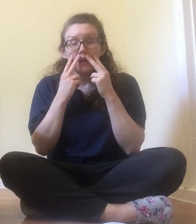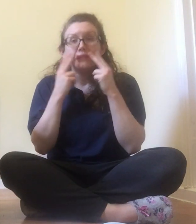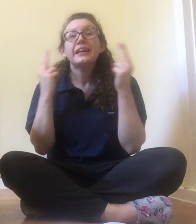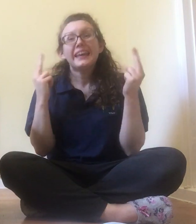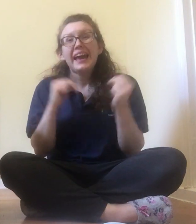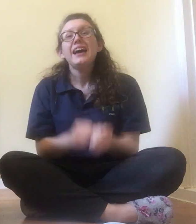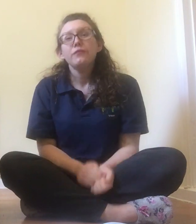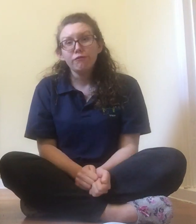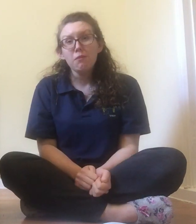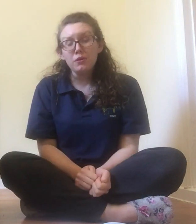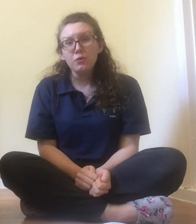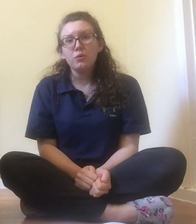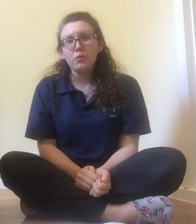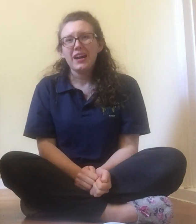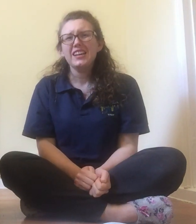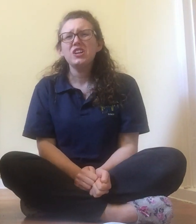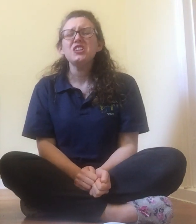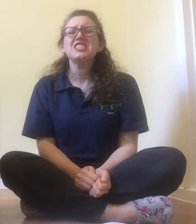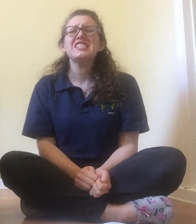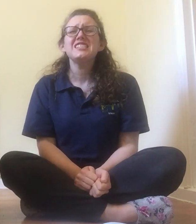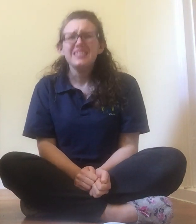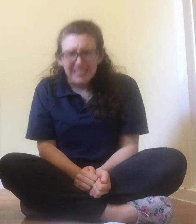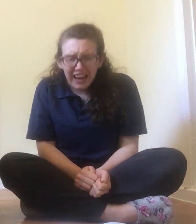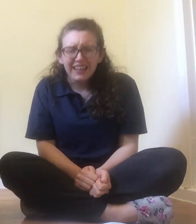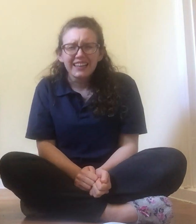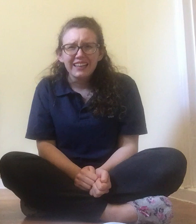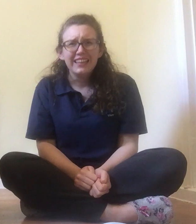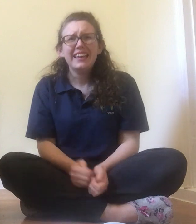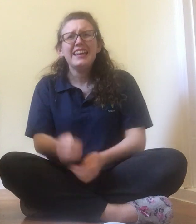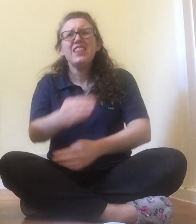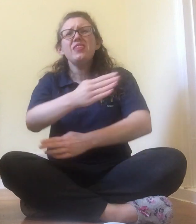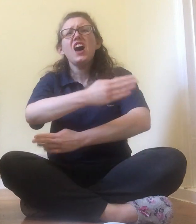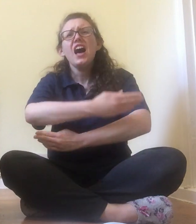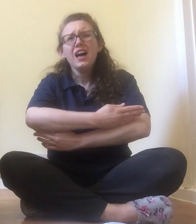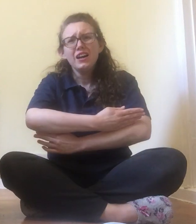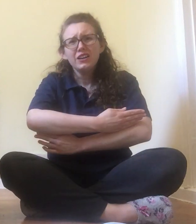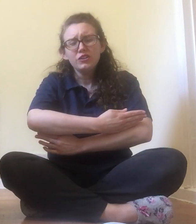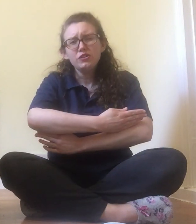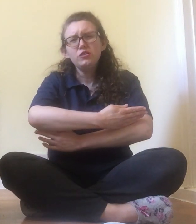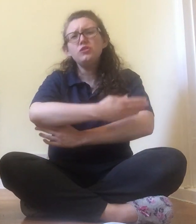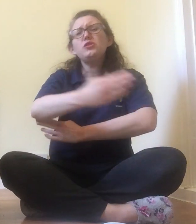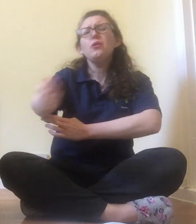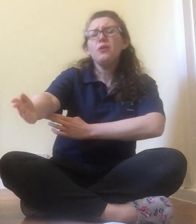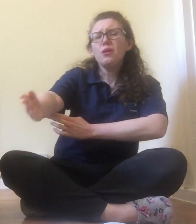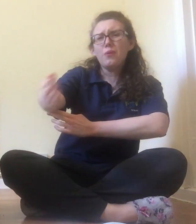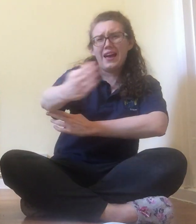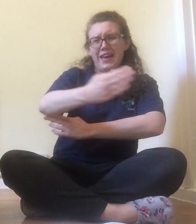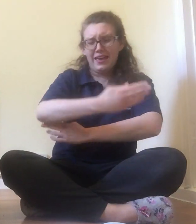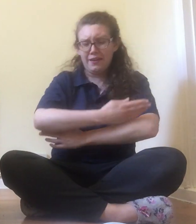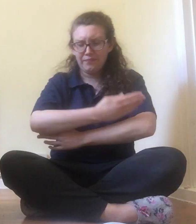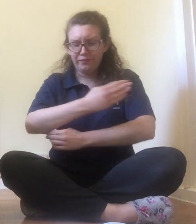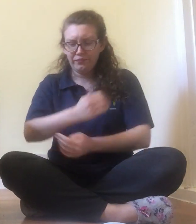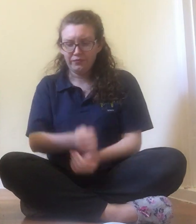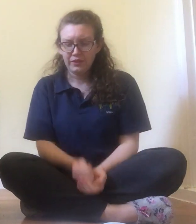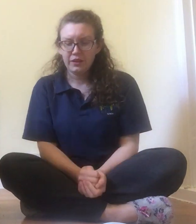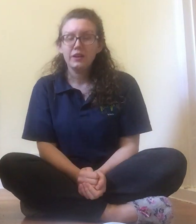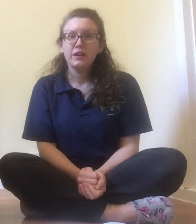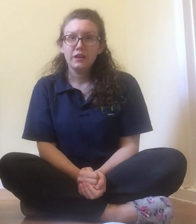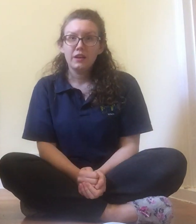The cat from Norway got stuck in the doorway.